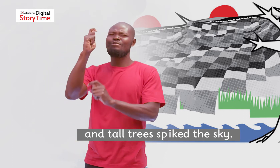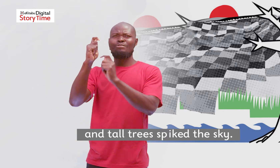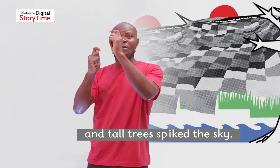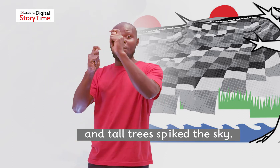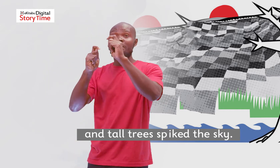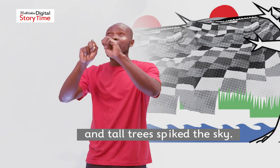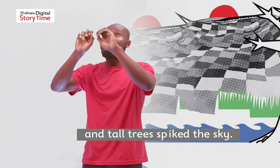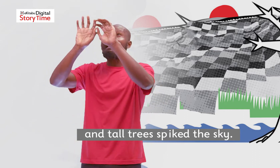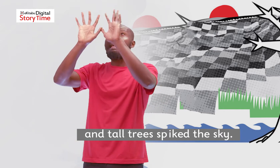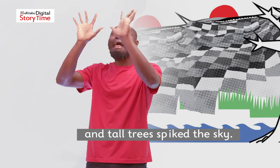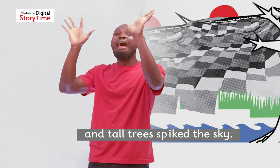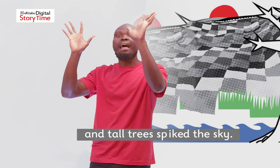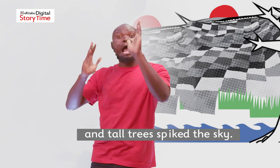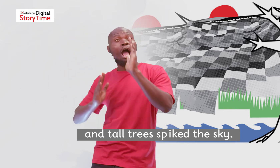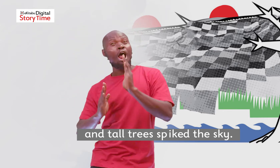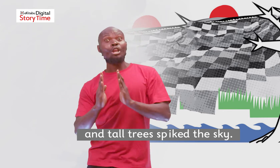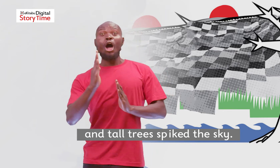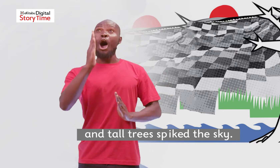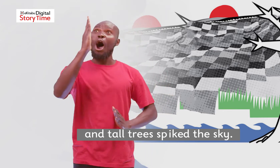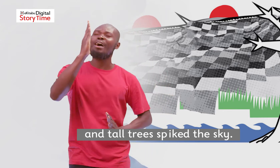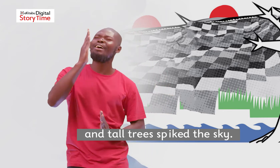and tall trees spiked the sky.